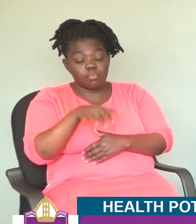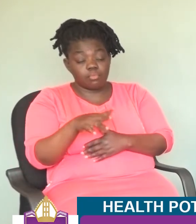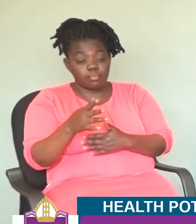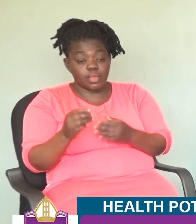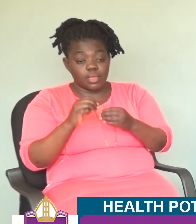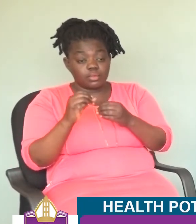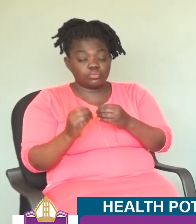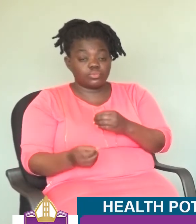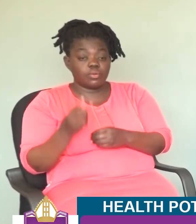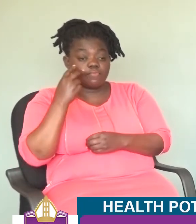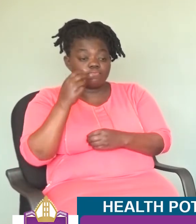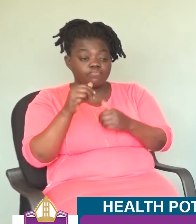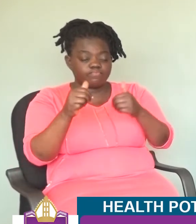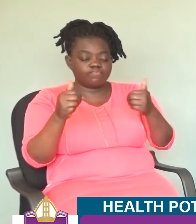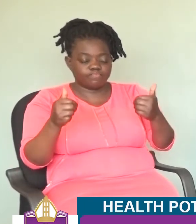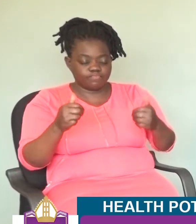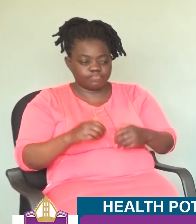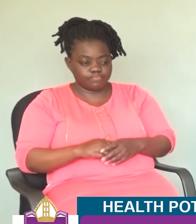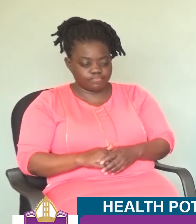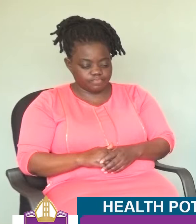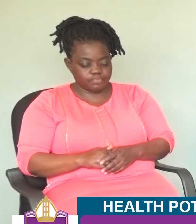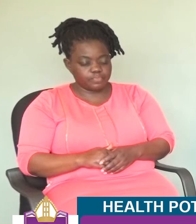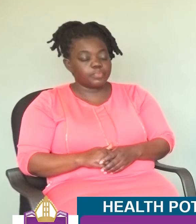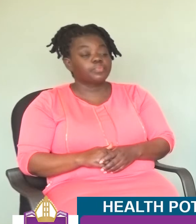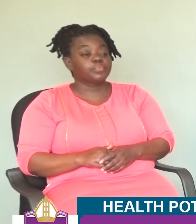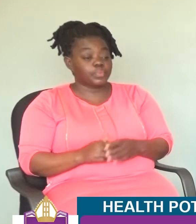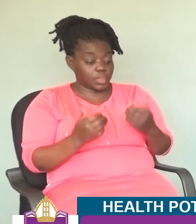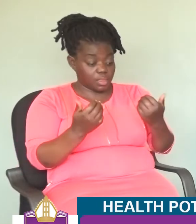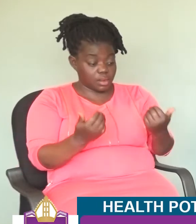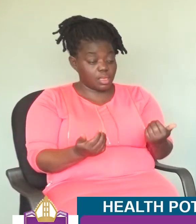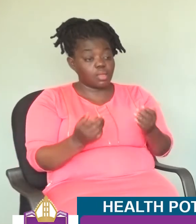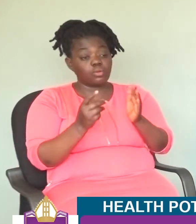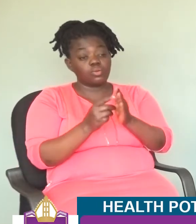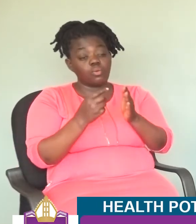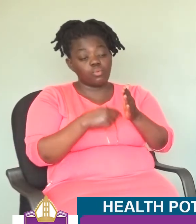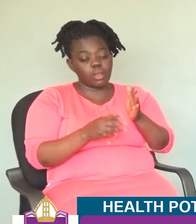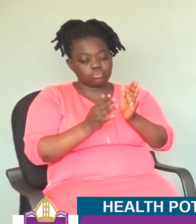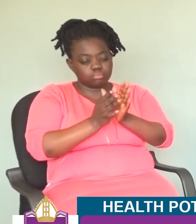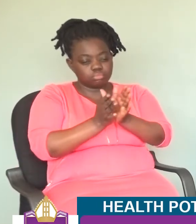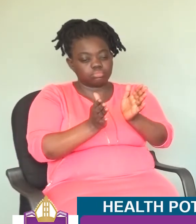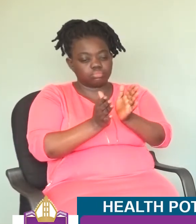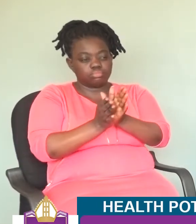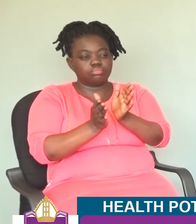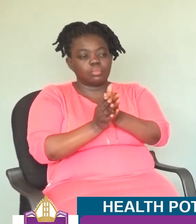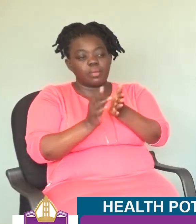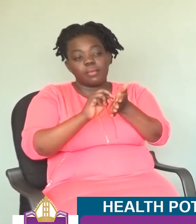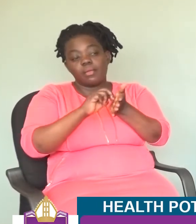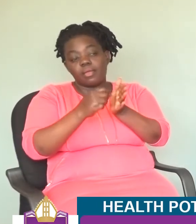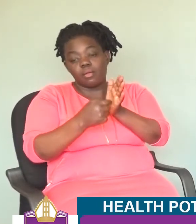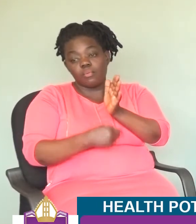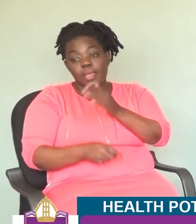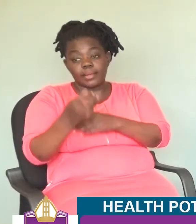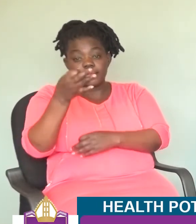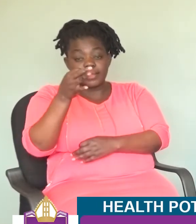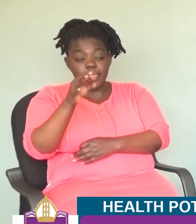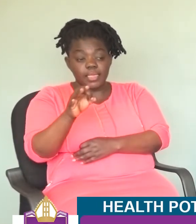is very good. So, doctor, this, according to what you've explained, means that if a